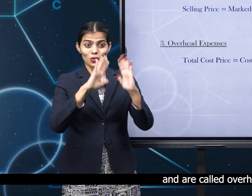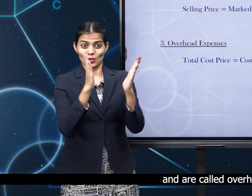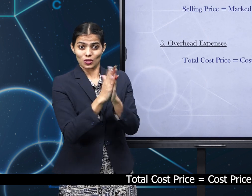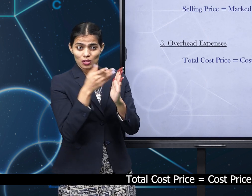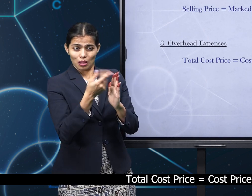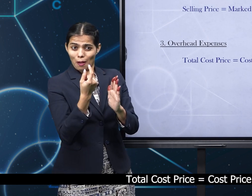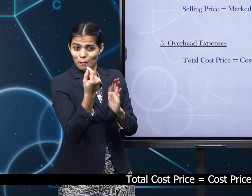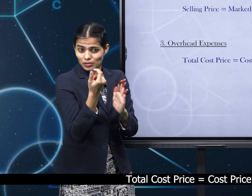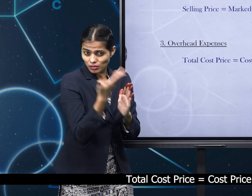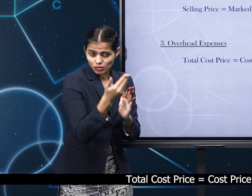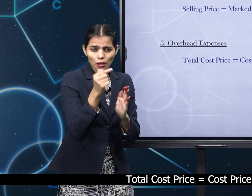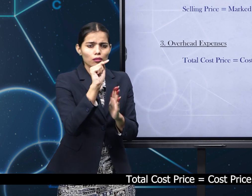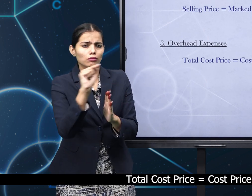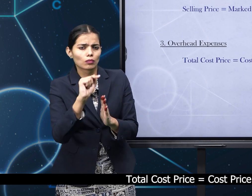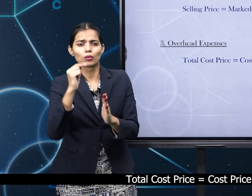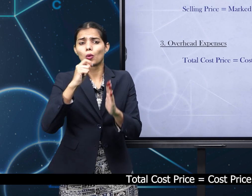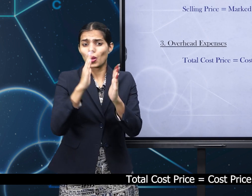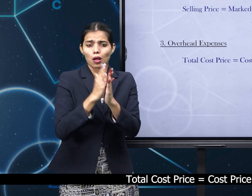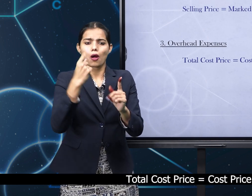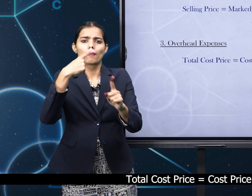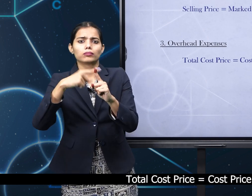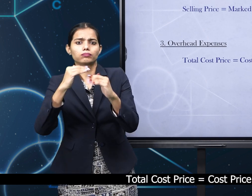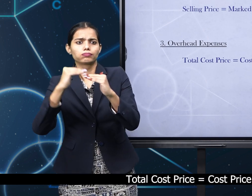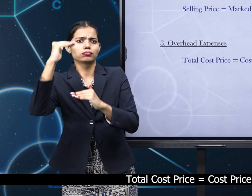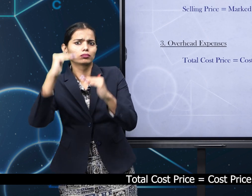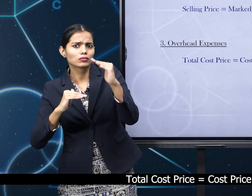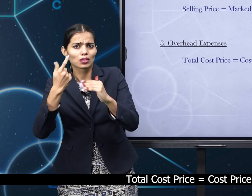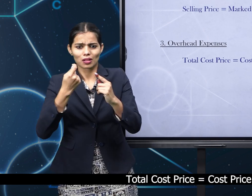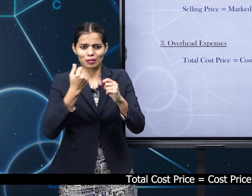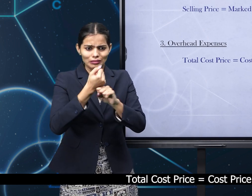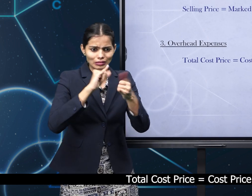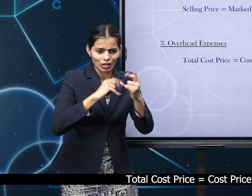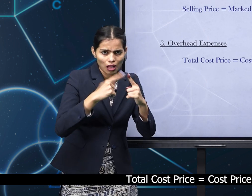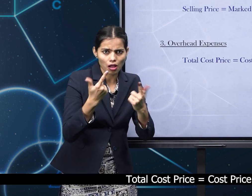Total, cost price is equal to cost price plus overhead expenses.